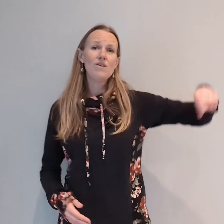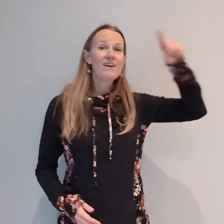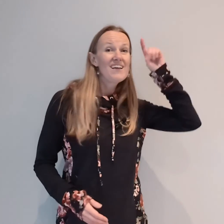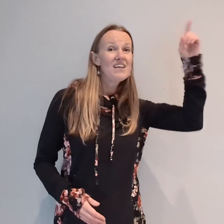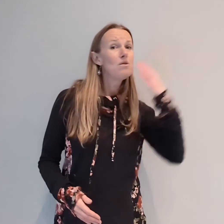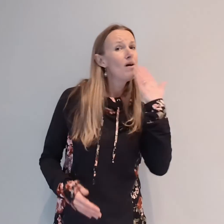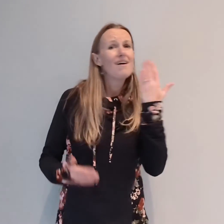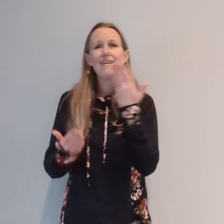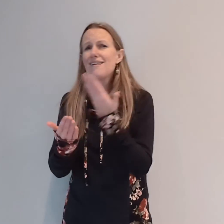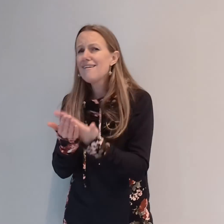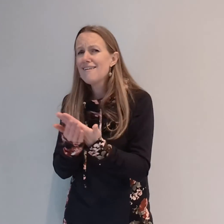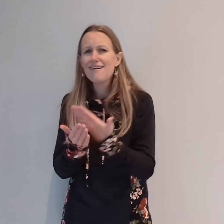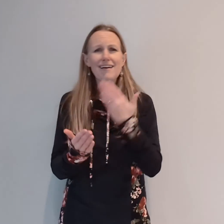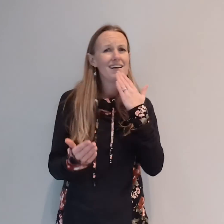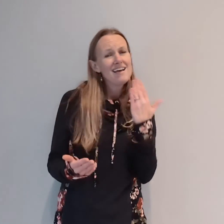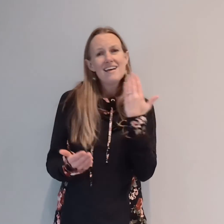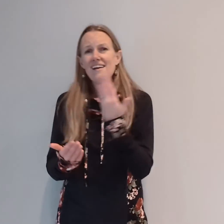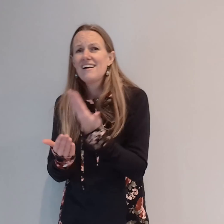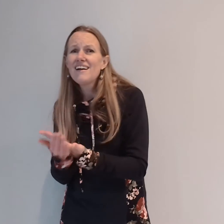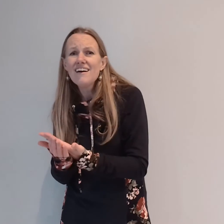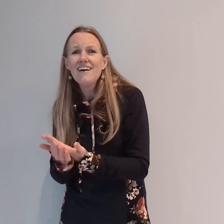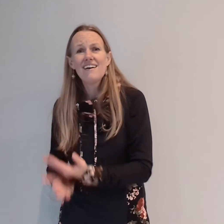Oh, you are good, good.